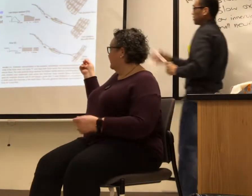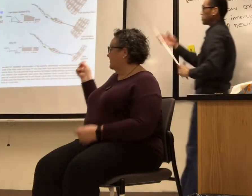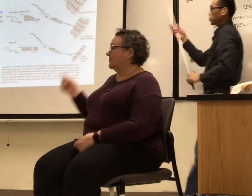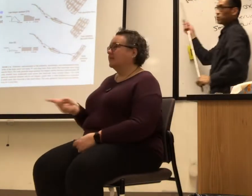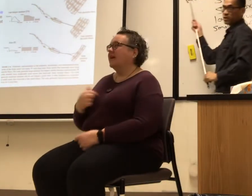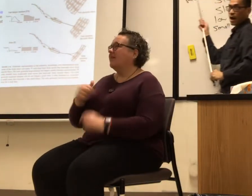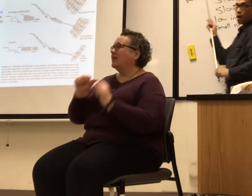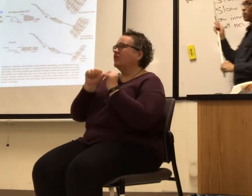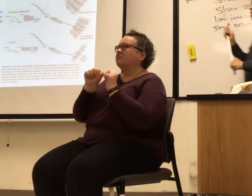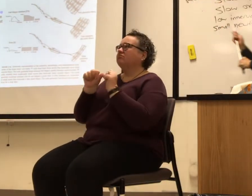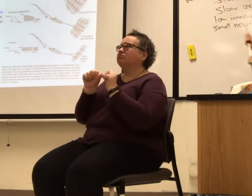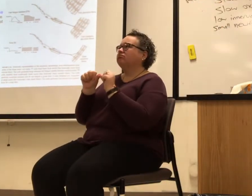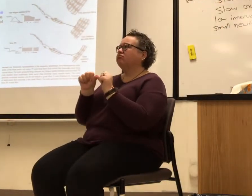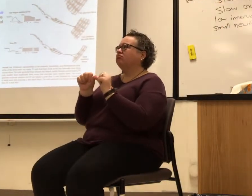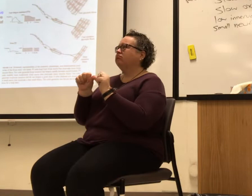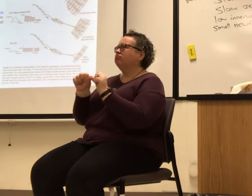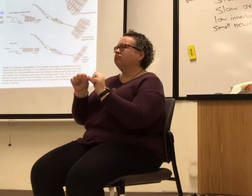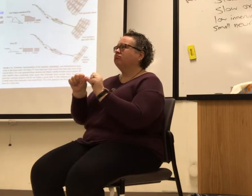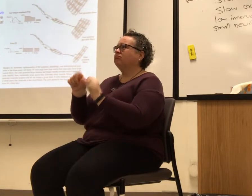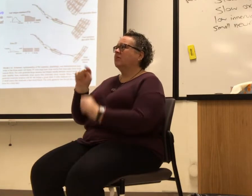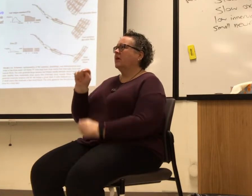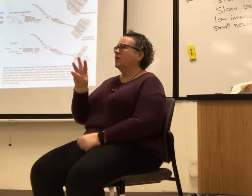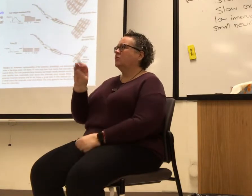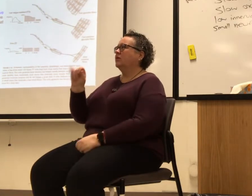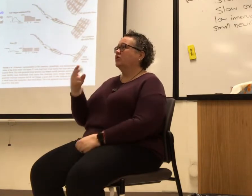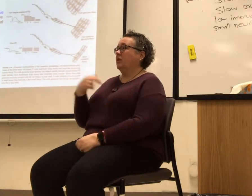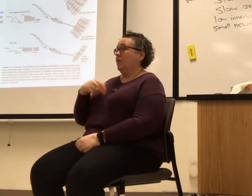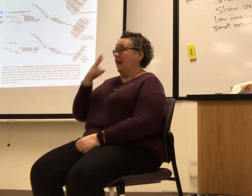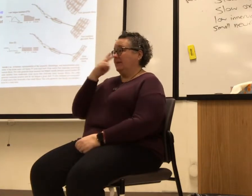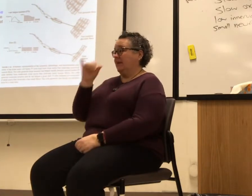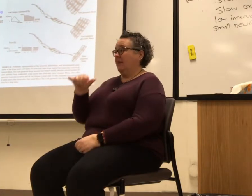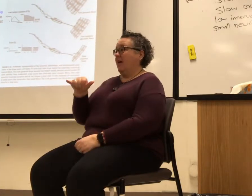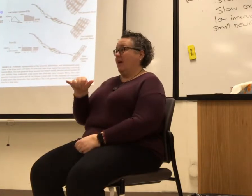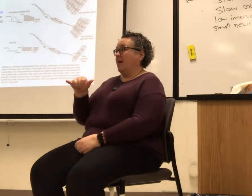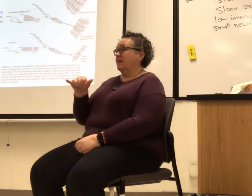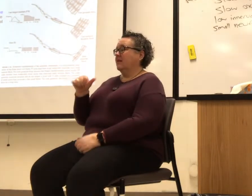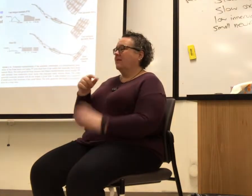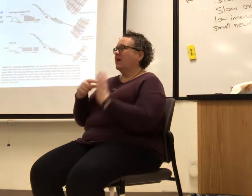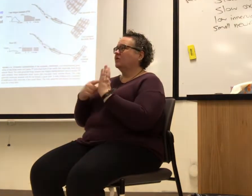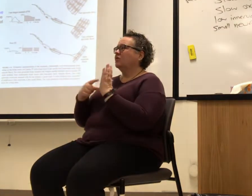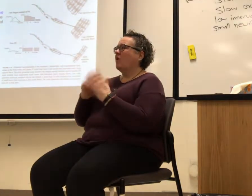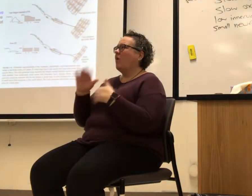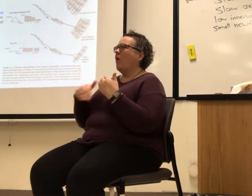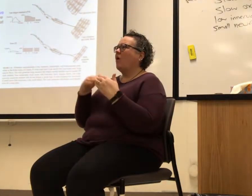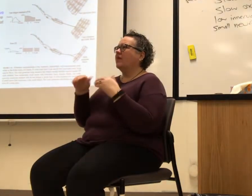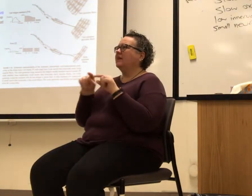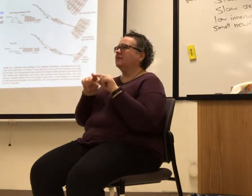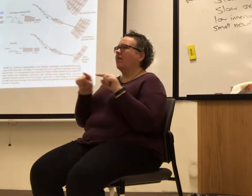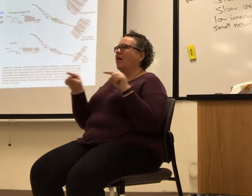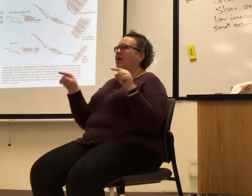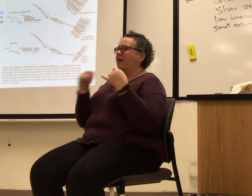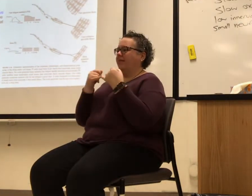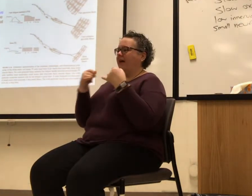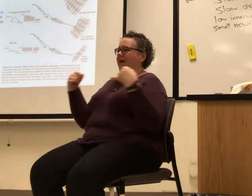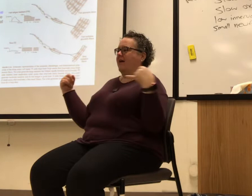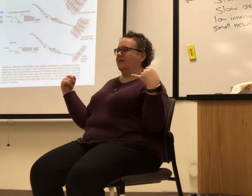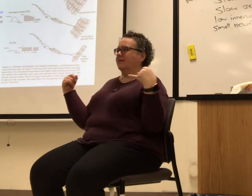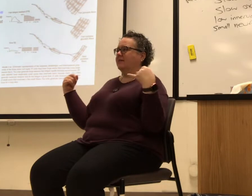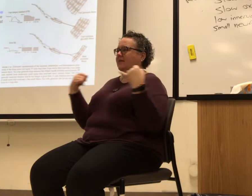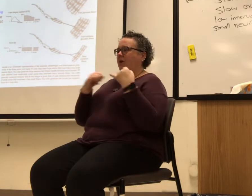So they just twitch it out, and usually when I see these, they show all these vertical lines.